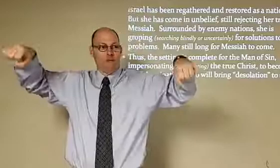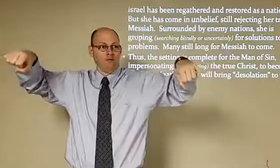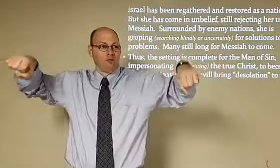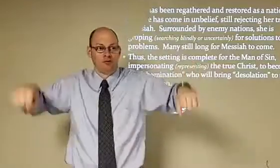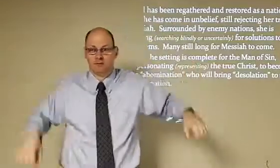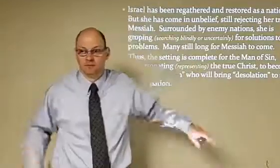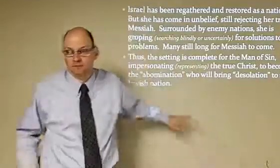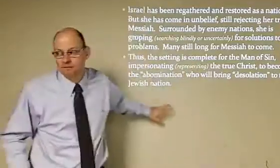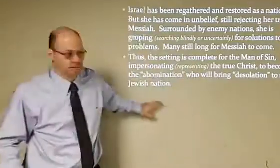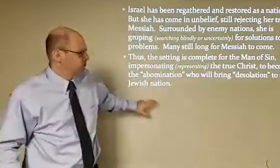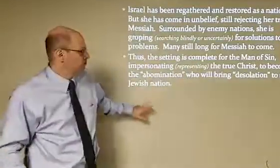We're going to take ownership of it.